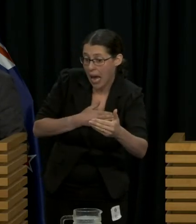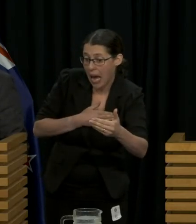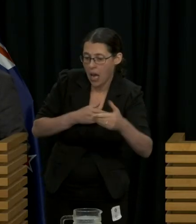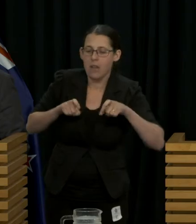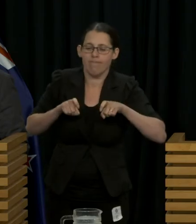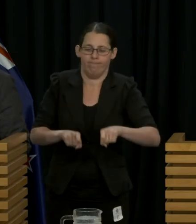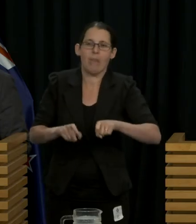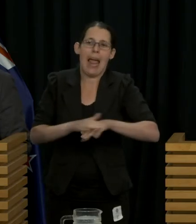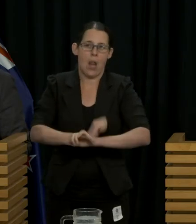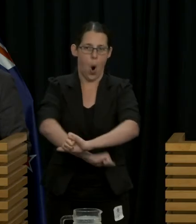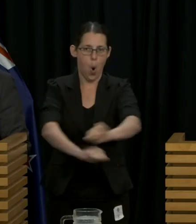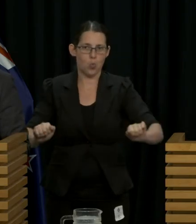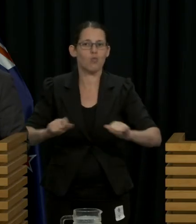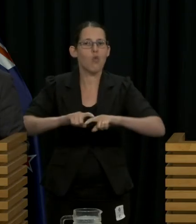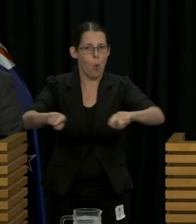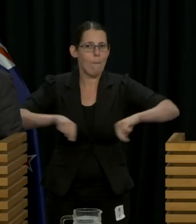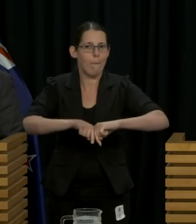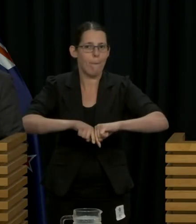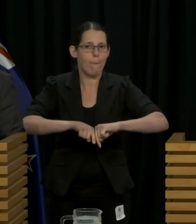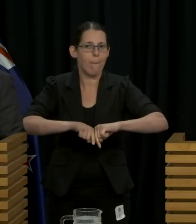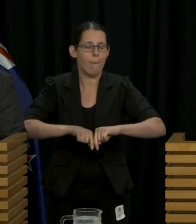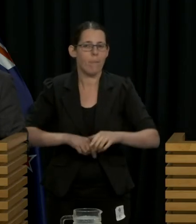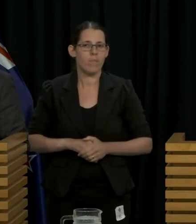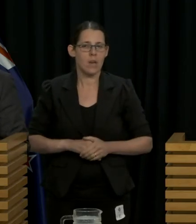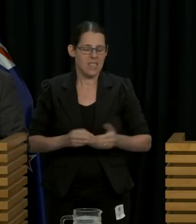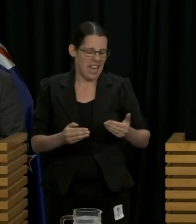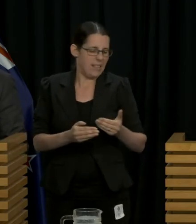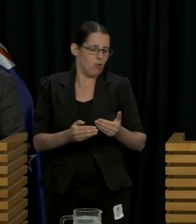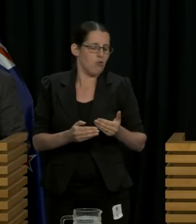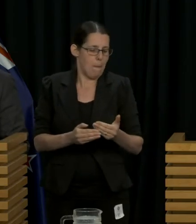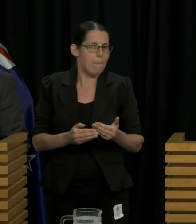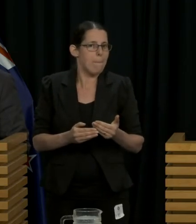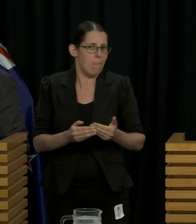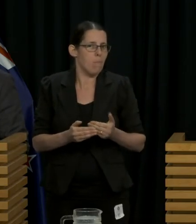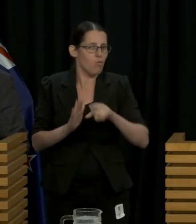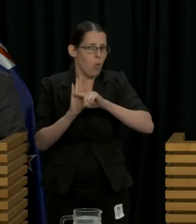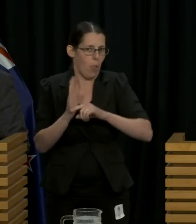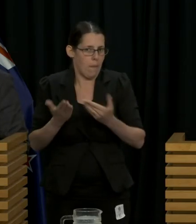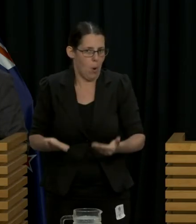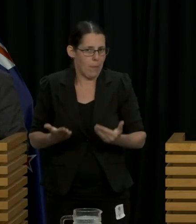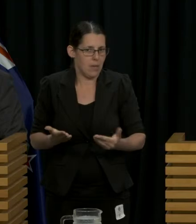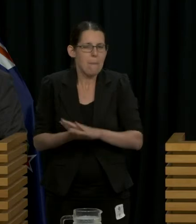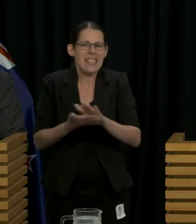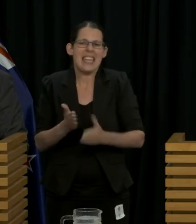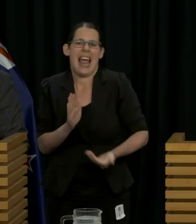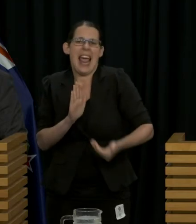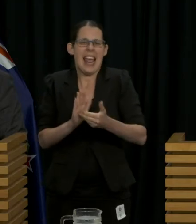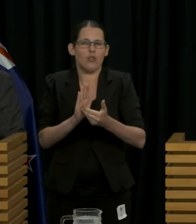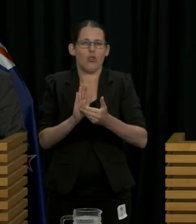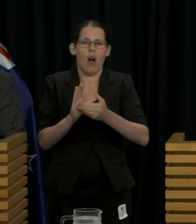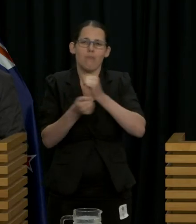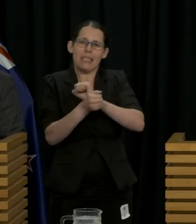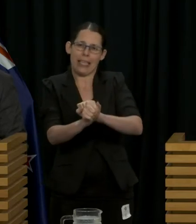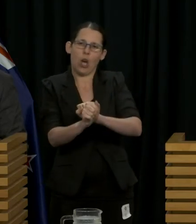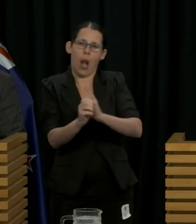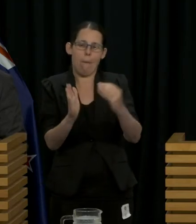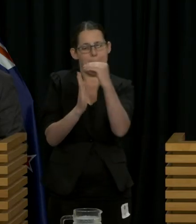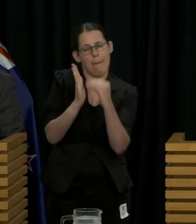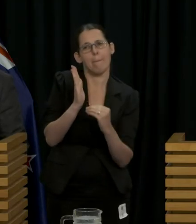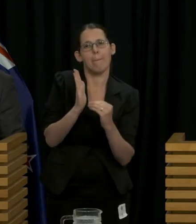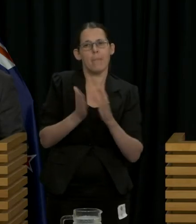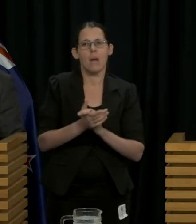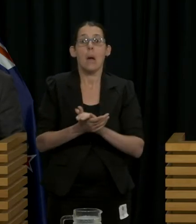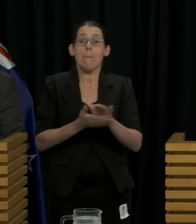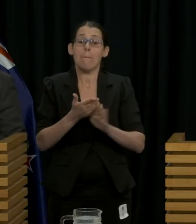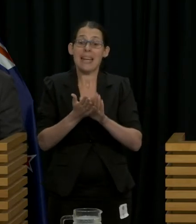these particular cases. So this is an interim measure, an additional layer of protection to ensure that people are not infected towards the